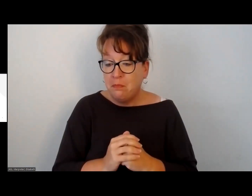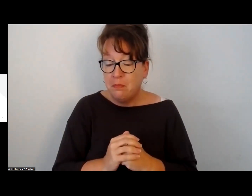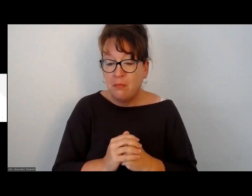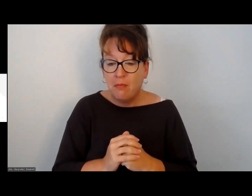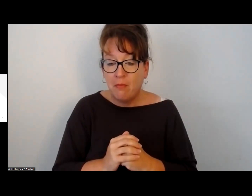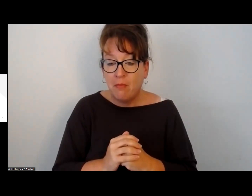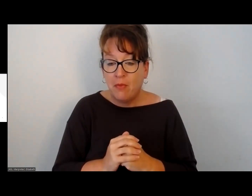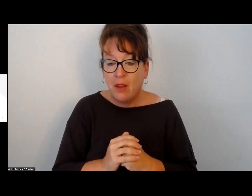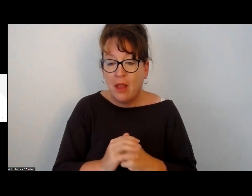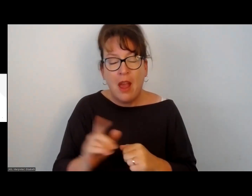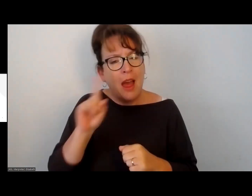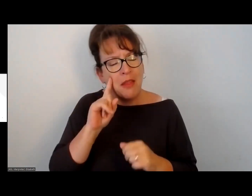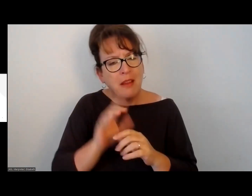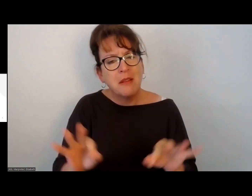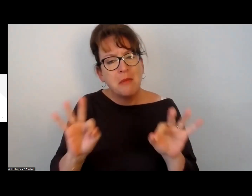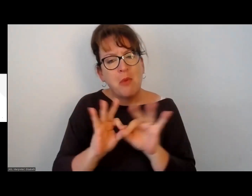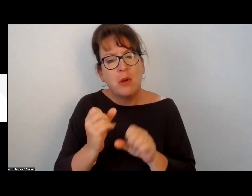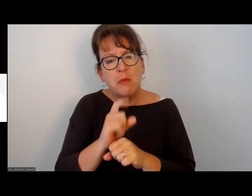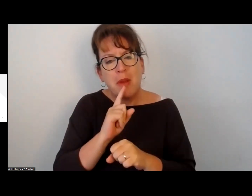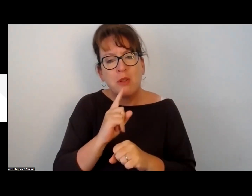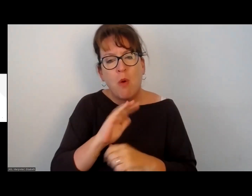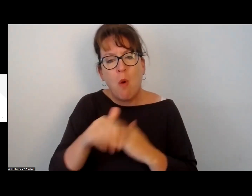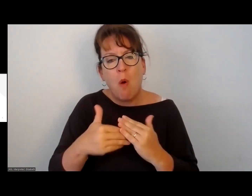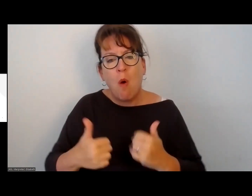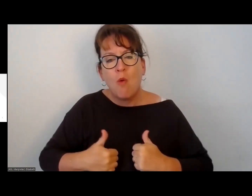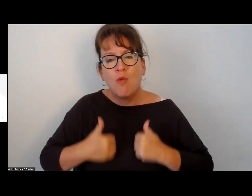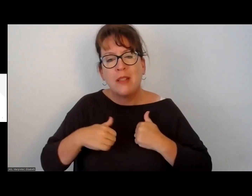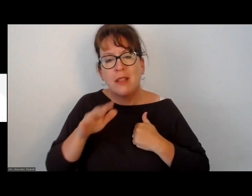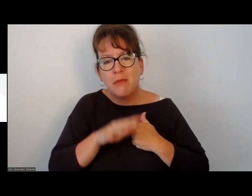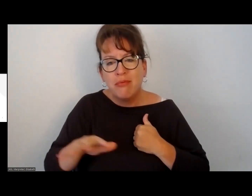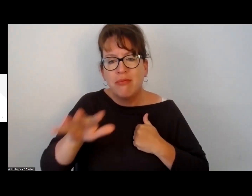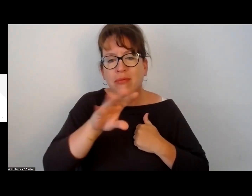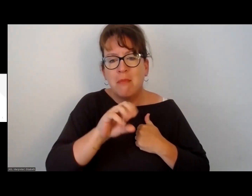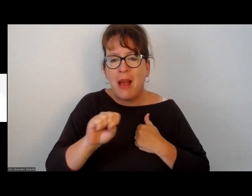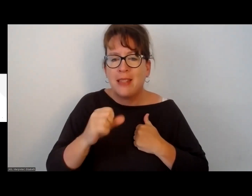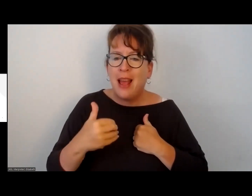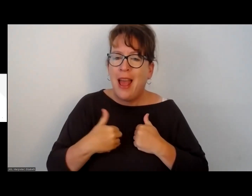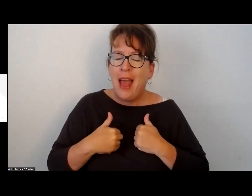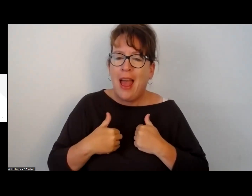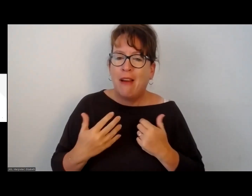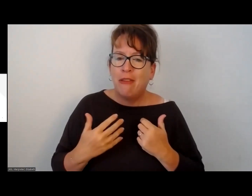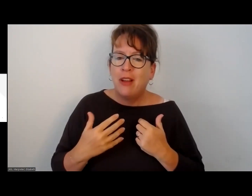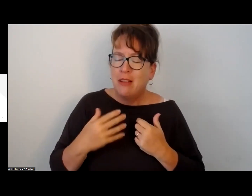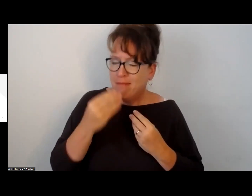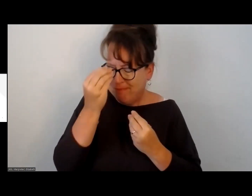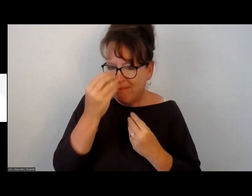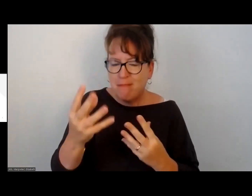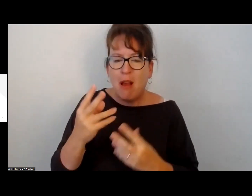residents across the Commonwealth have a voice and that it's actually shaping the outcome, it's a really important part